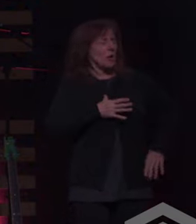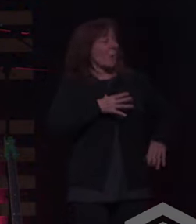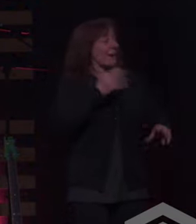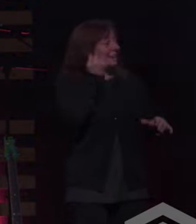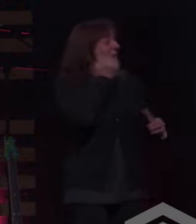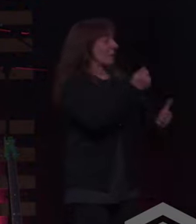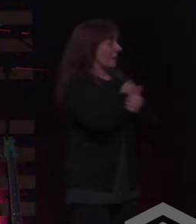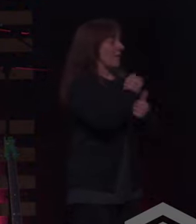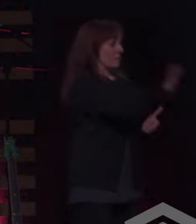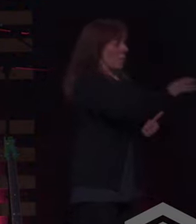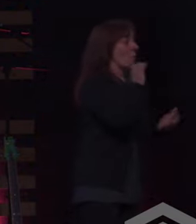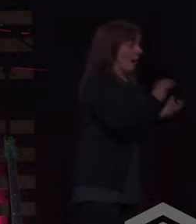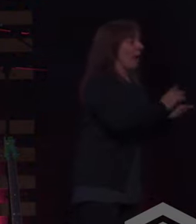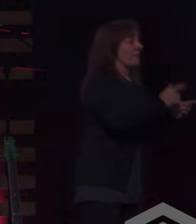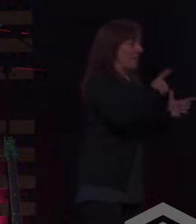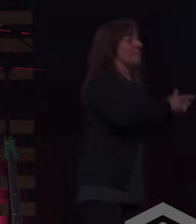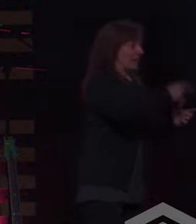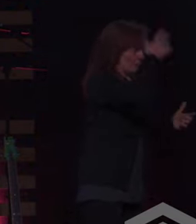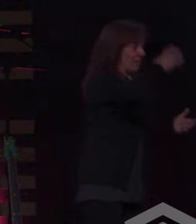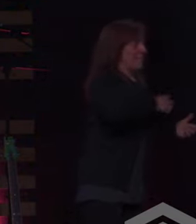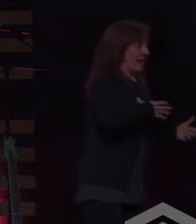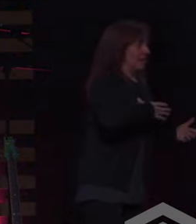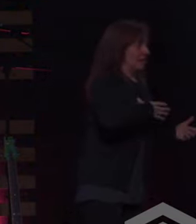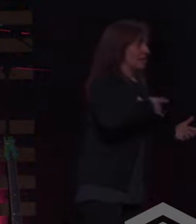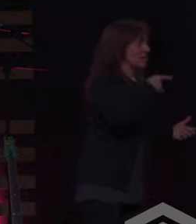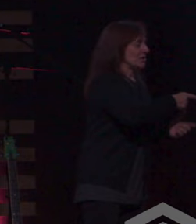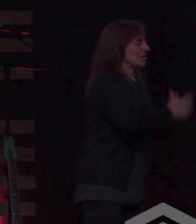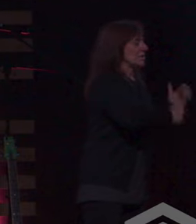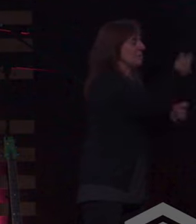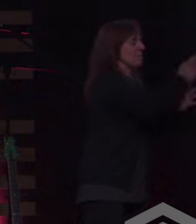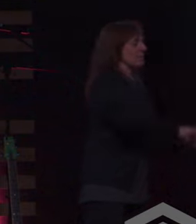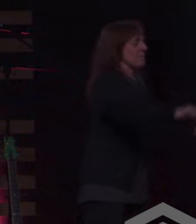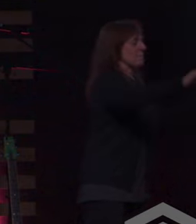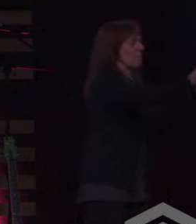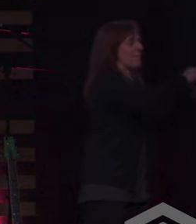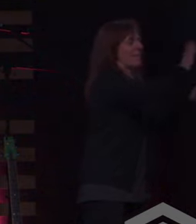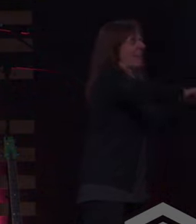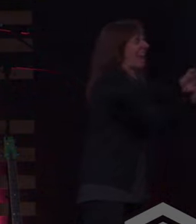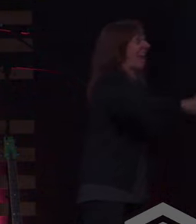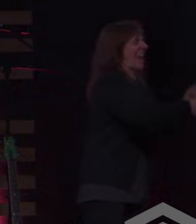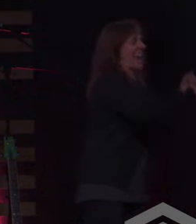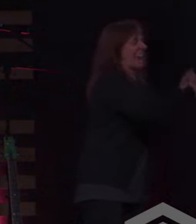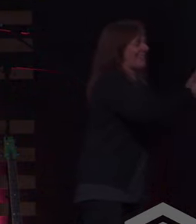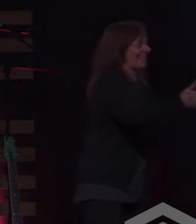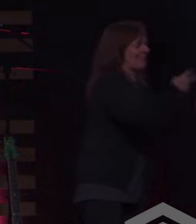well. You're a man if she's more important to you than any other relationship in this world.